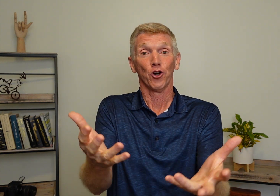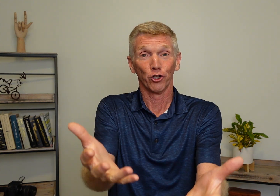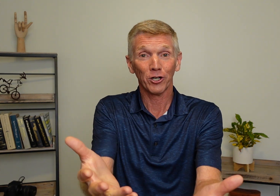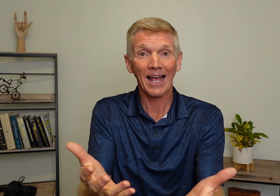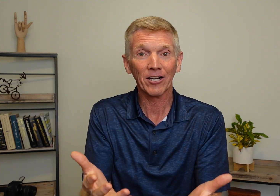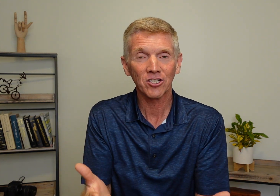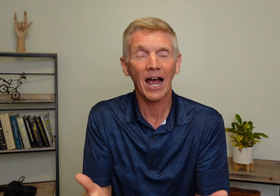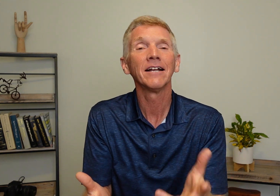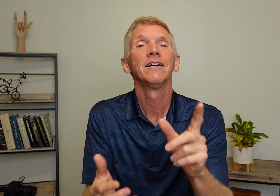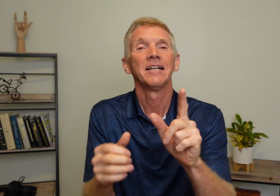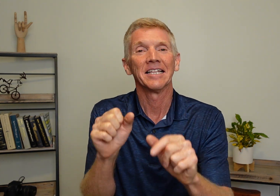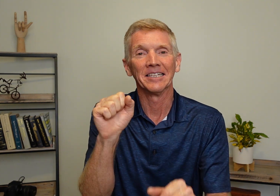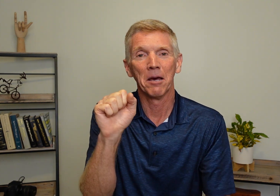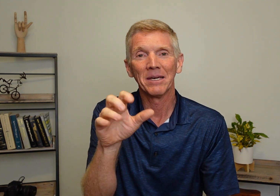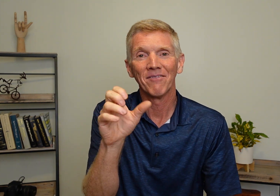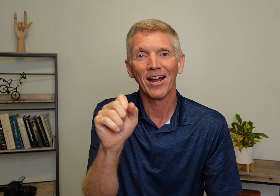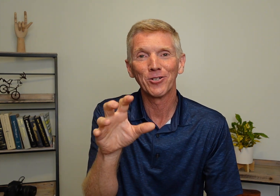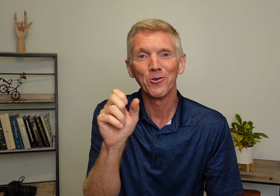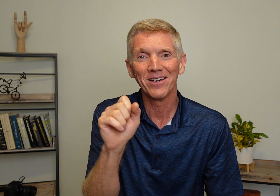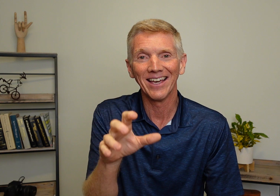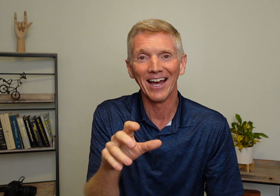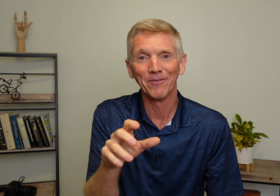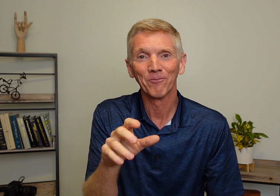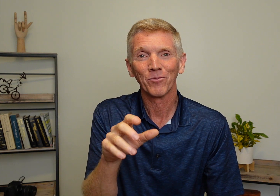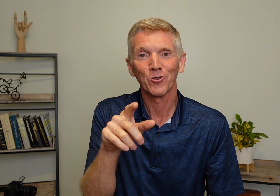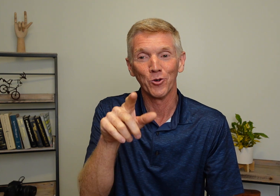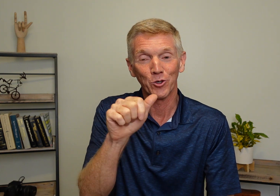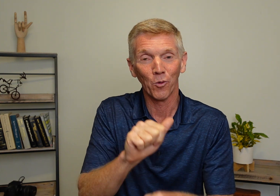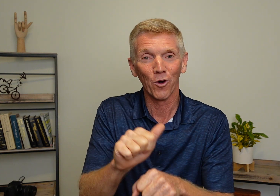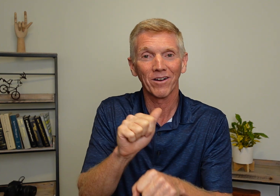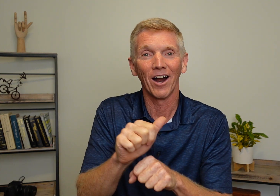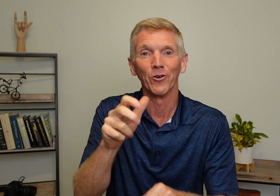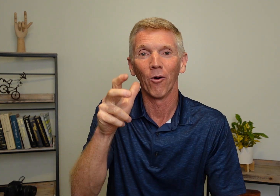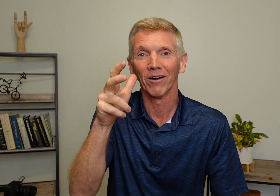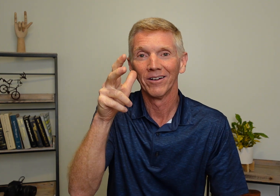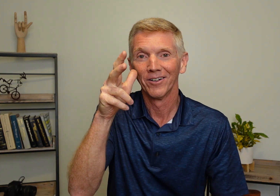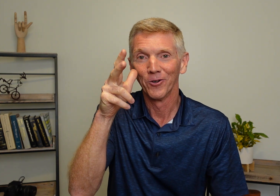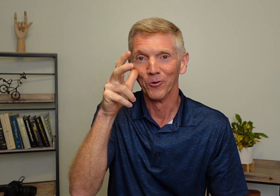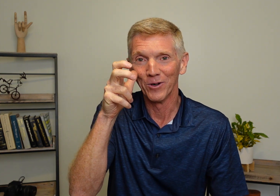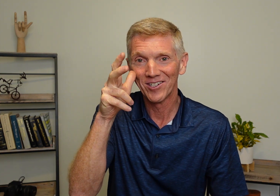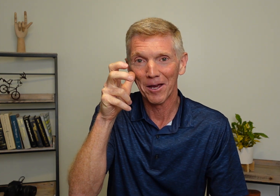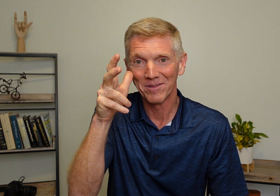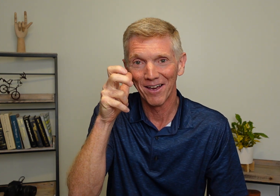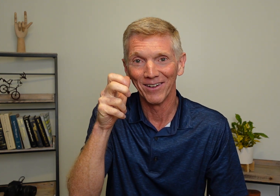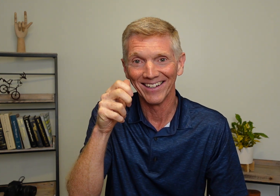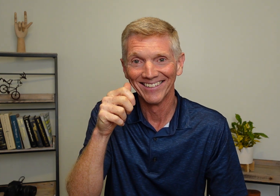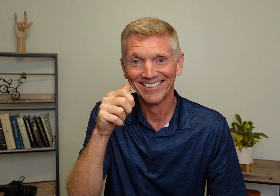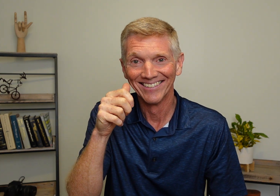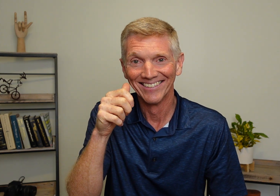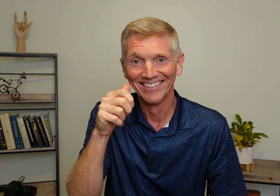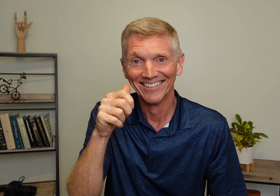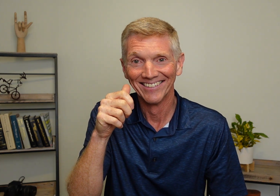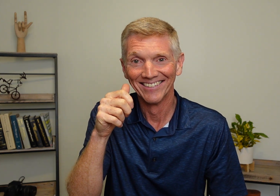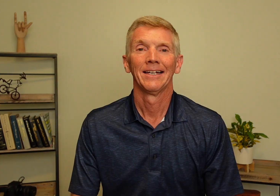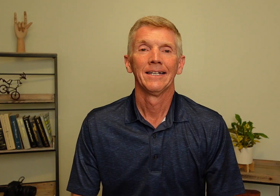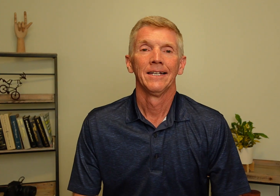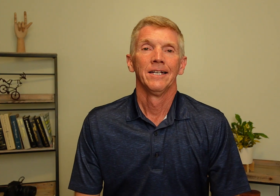learning how to sign? Let me give that to you again so you can work on your receptivity.